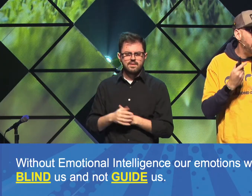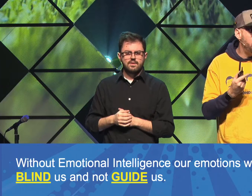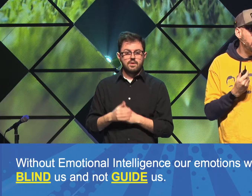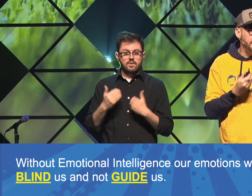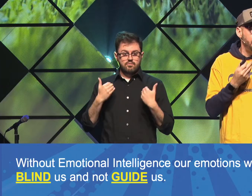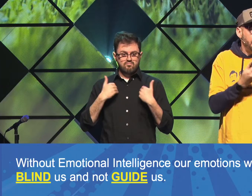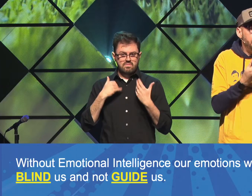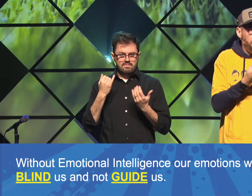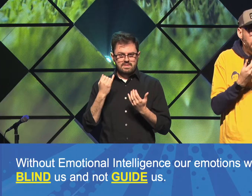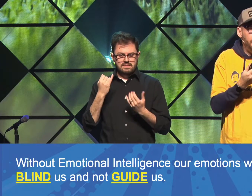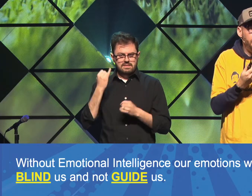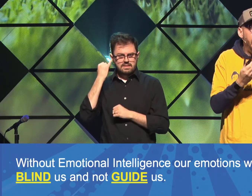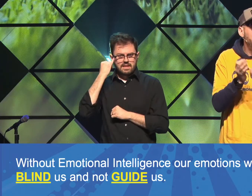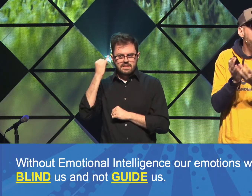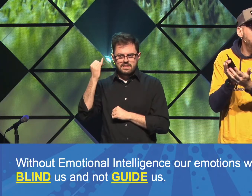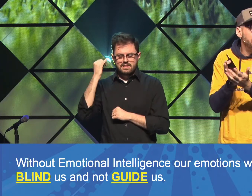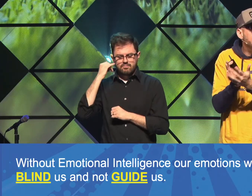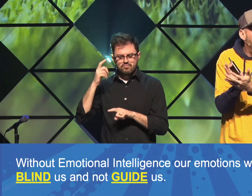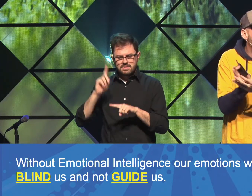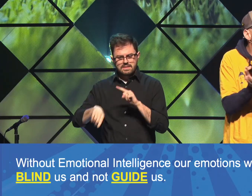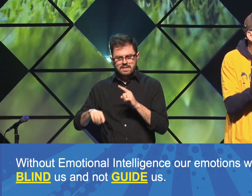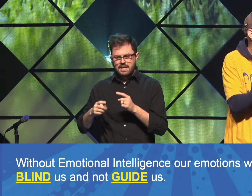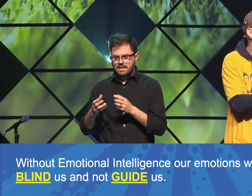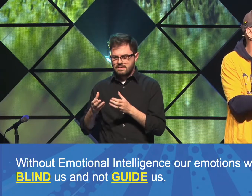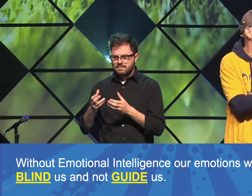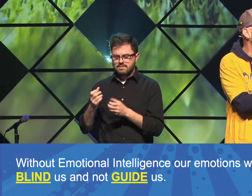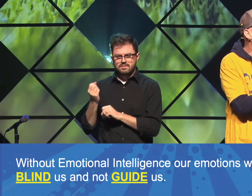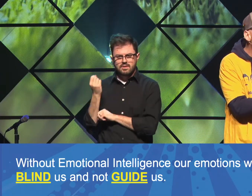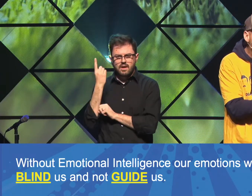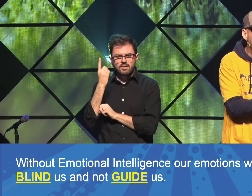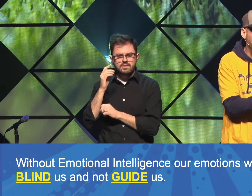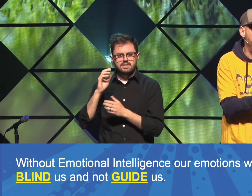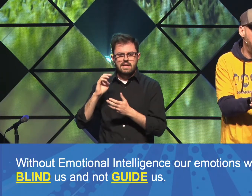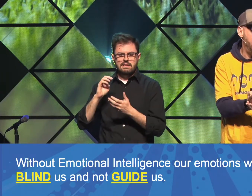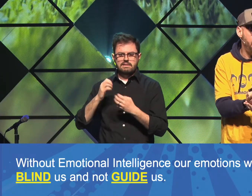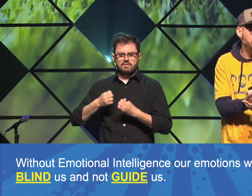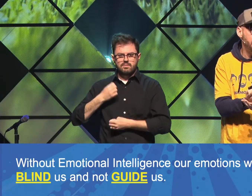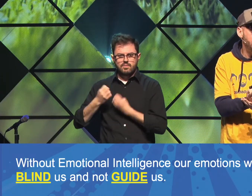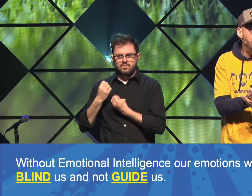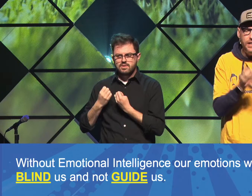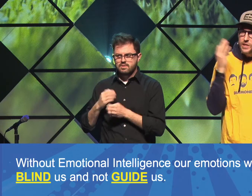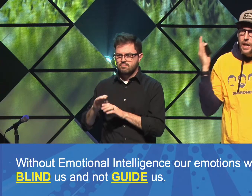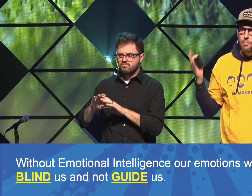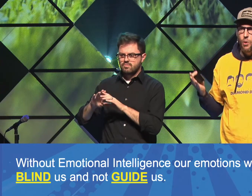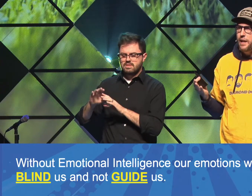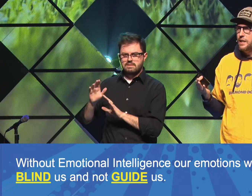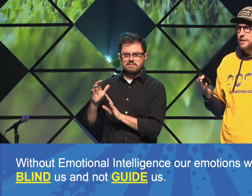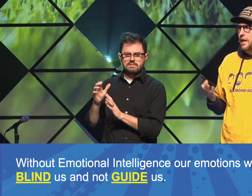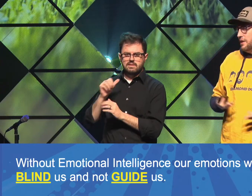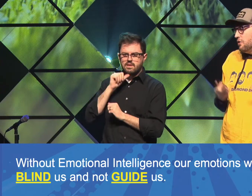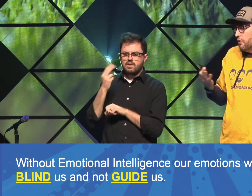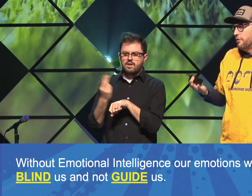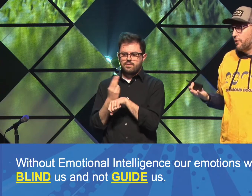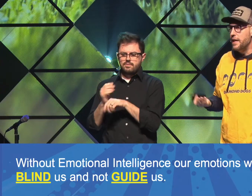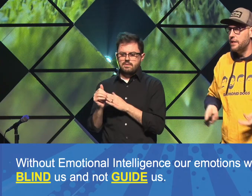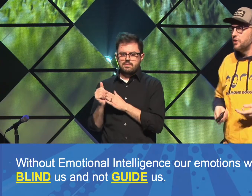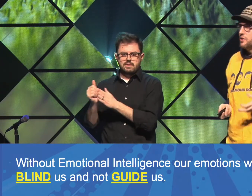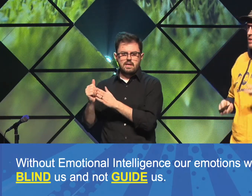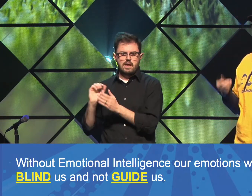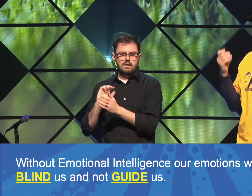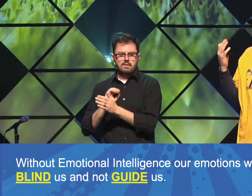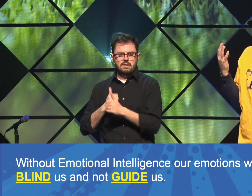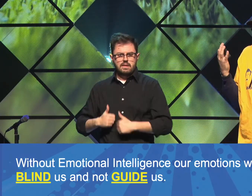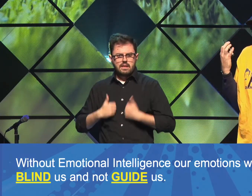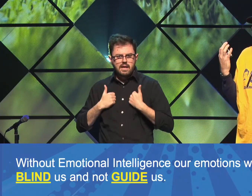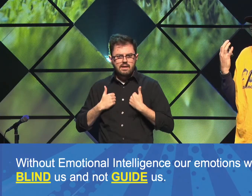to navigate those things can actually, we can stop using them as a guide in our lives, and they just kind of blind us. You know the phrase, like they're